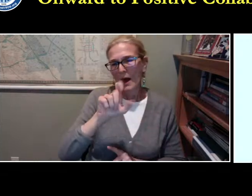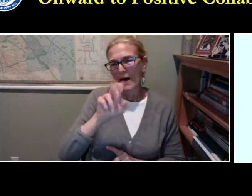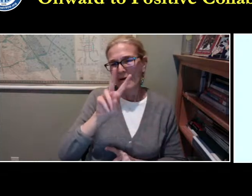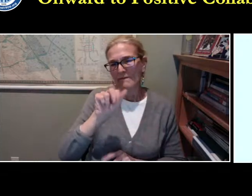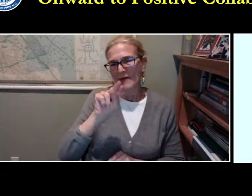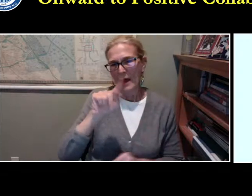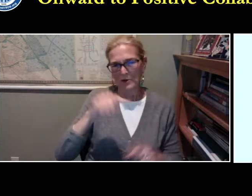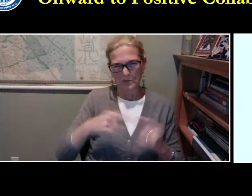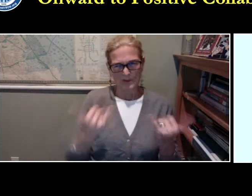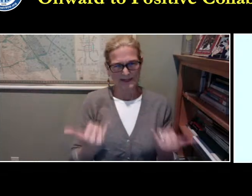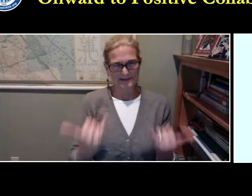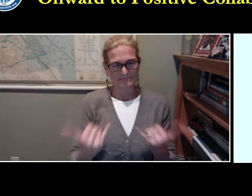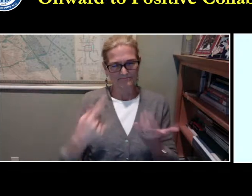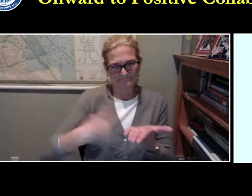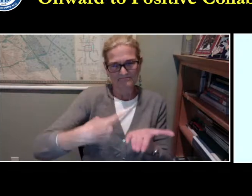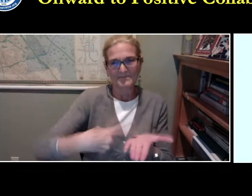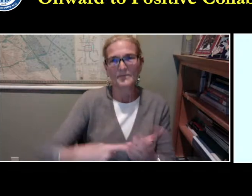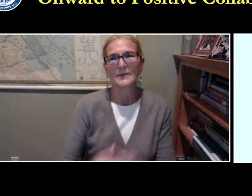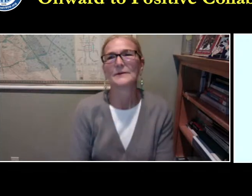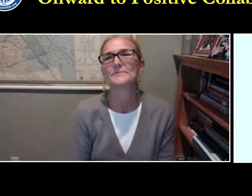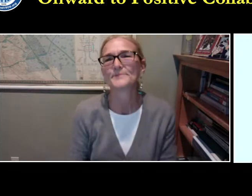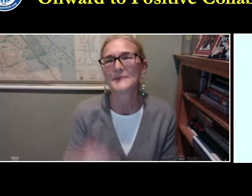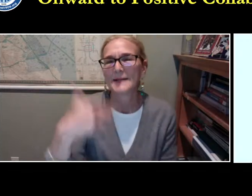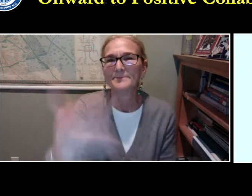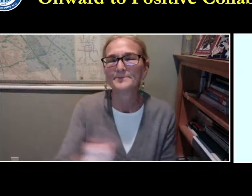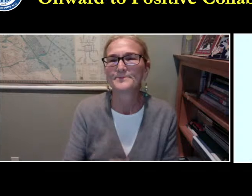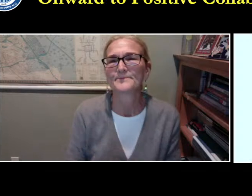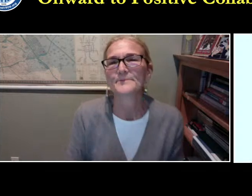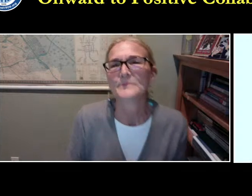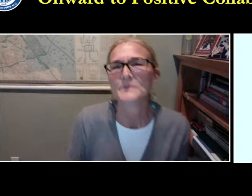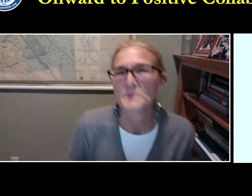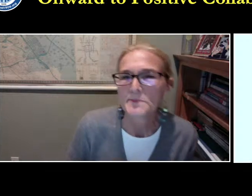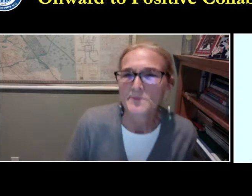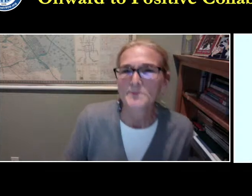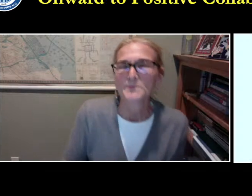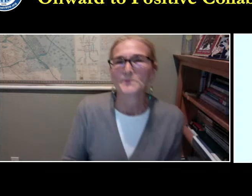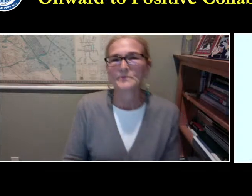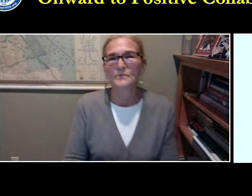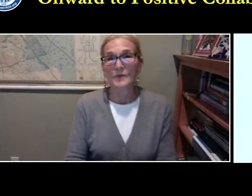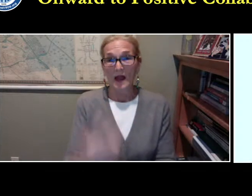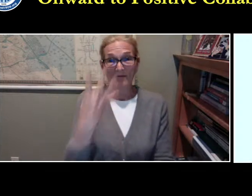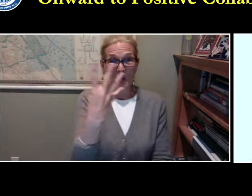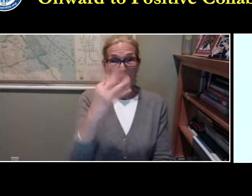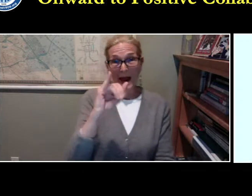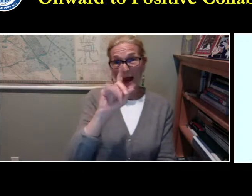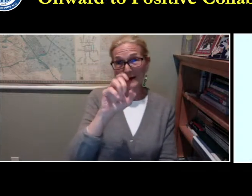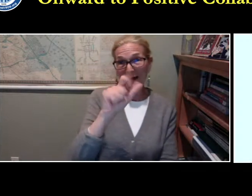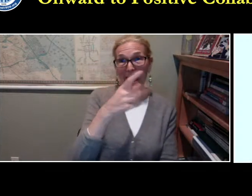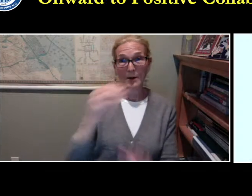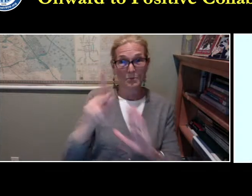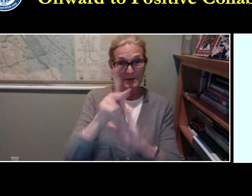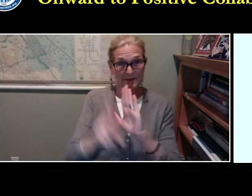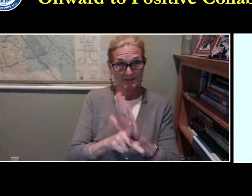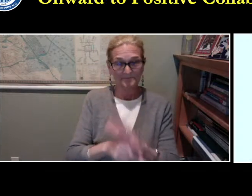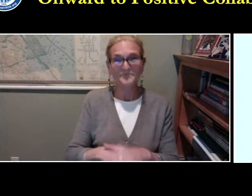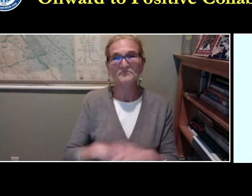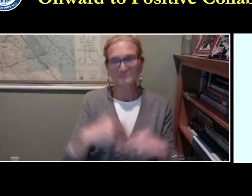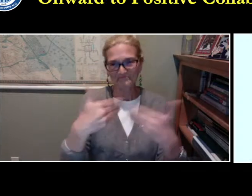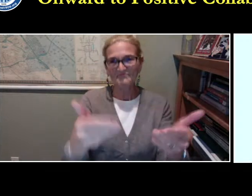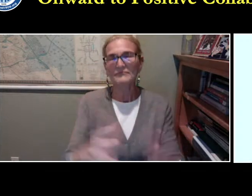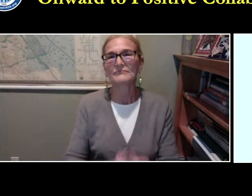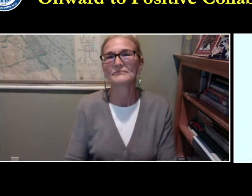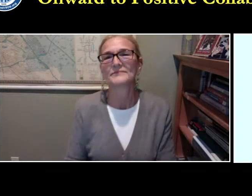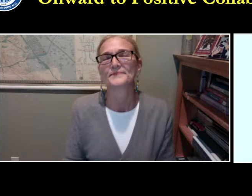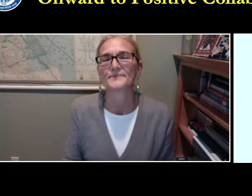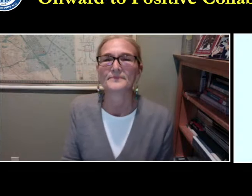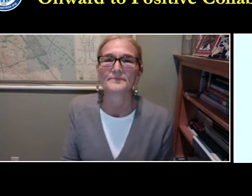standards, policies, but I picked out a few that were relevant to today's presentation. And that is the 4